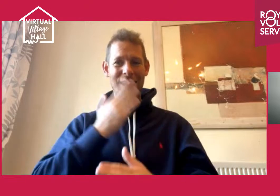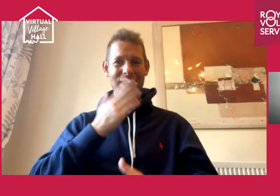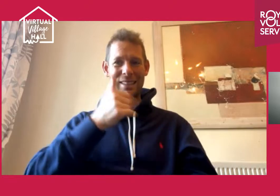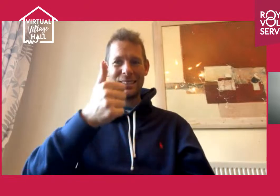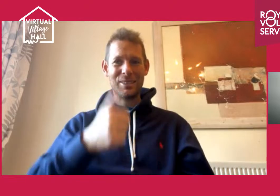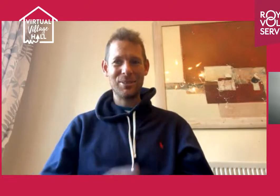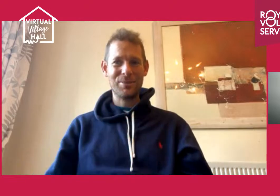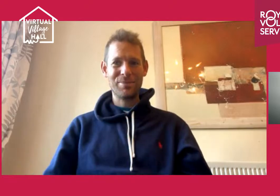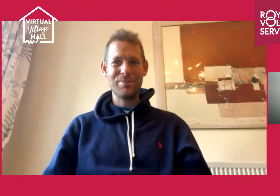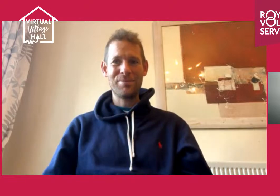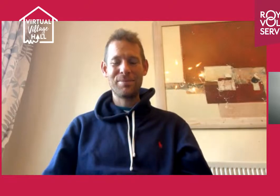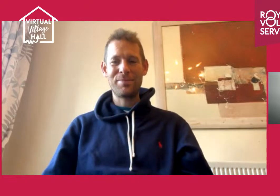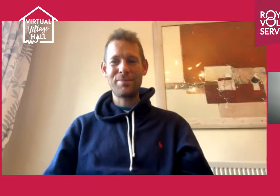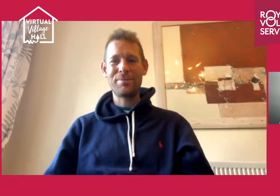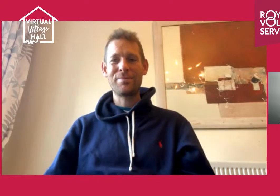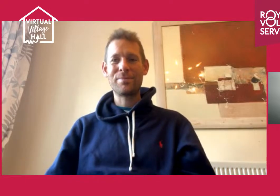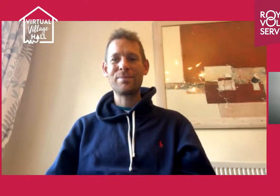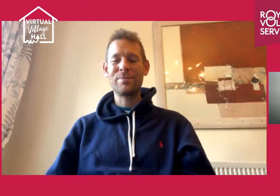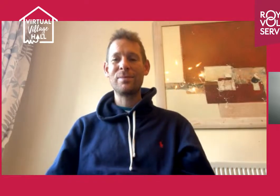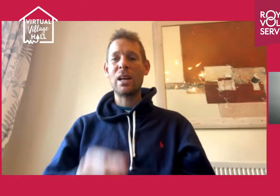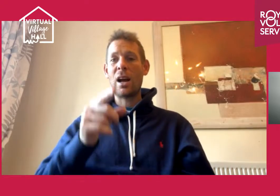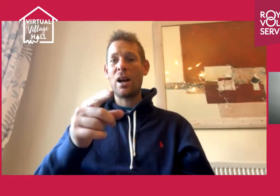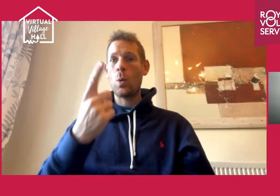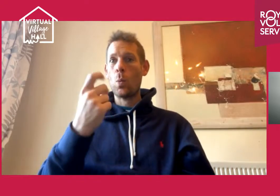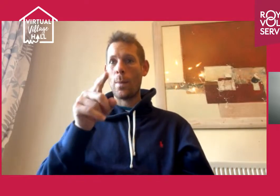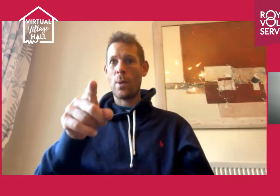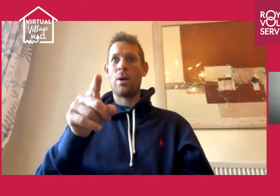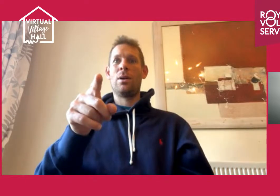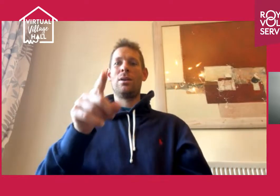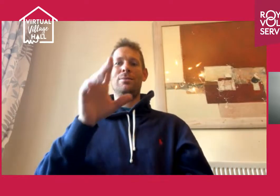And you're very welcome to our sign language class, Kate. Lovely to have you with us.